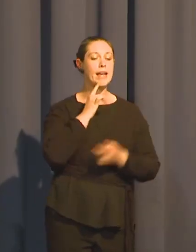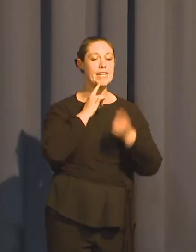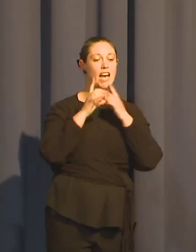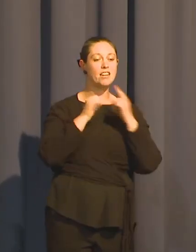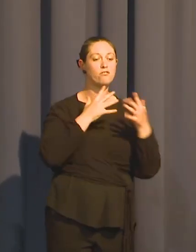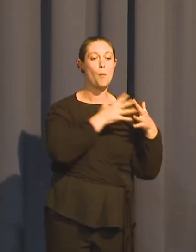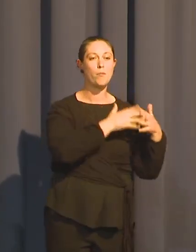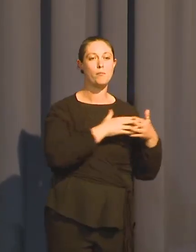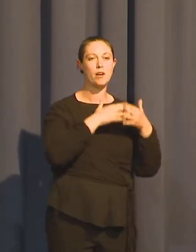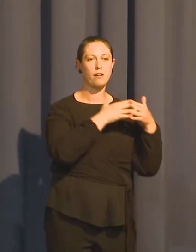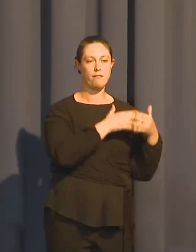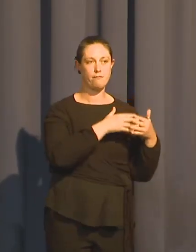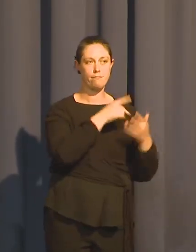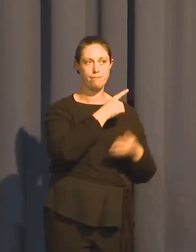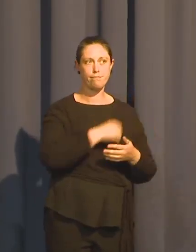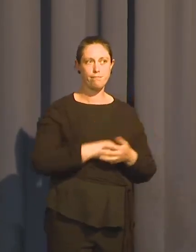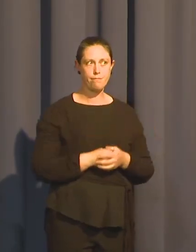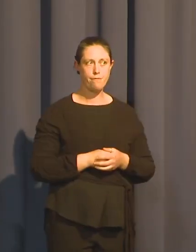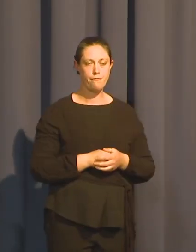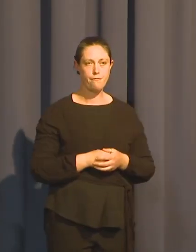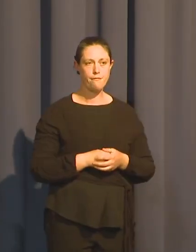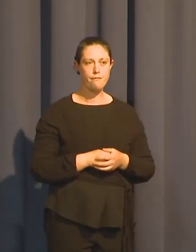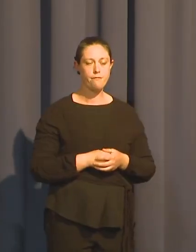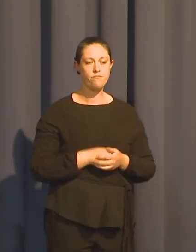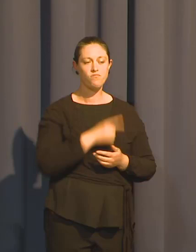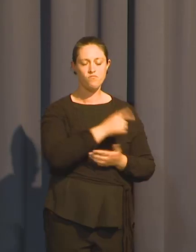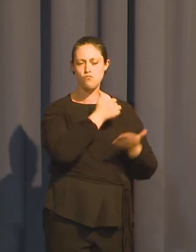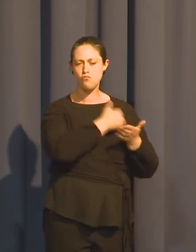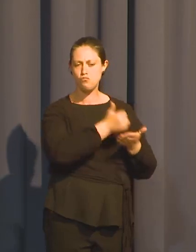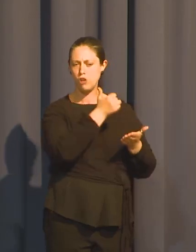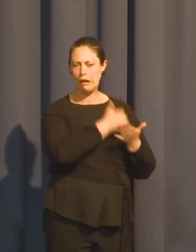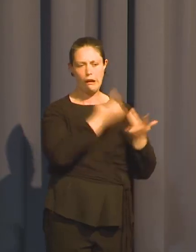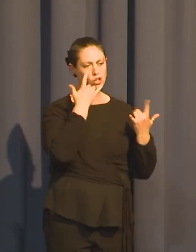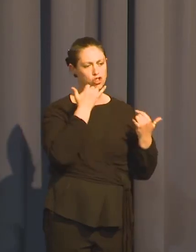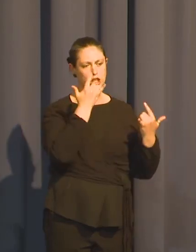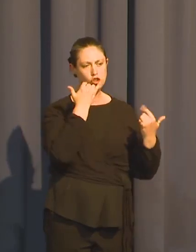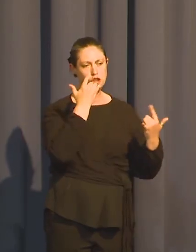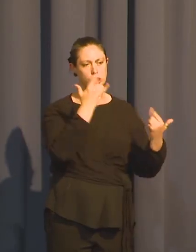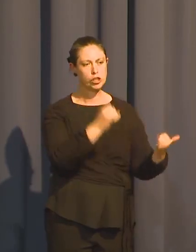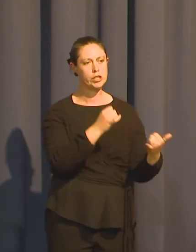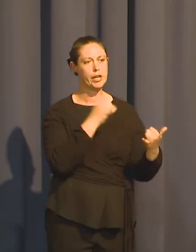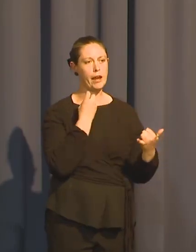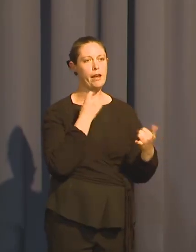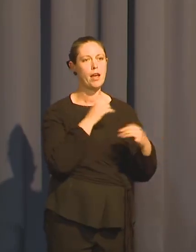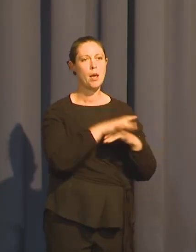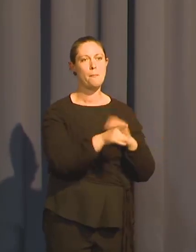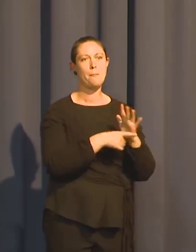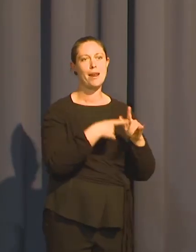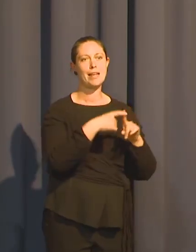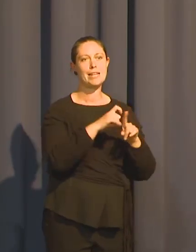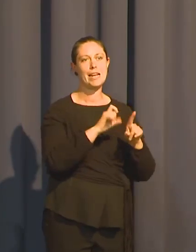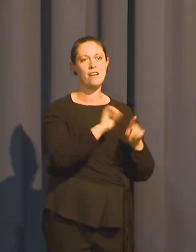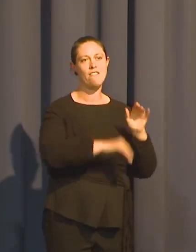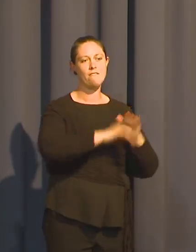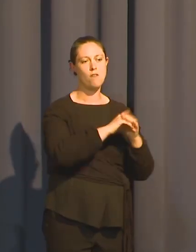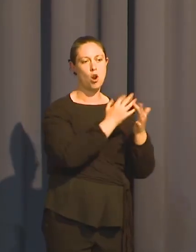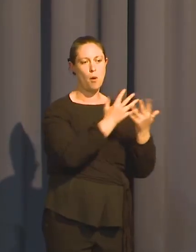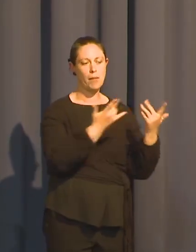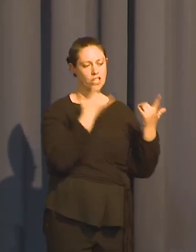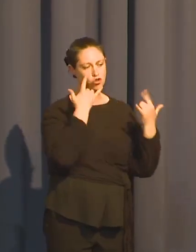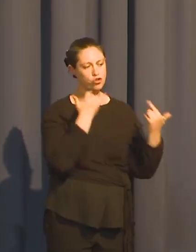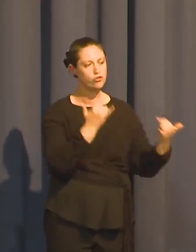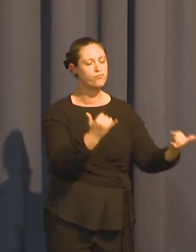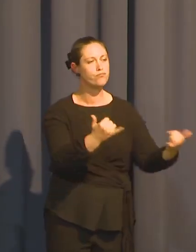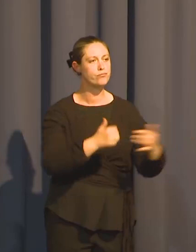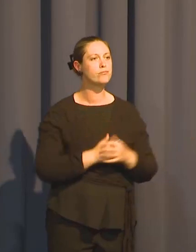the United States, and as I said, they do very regular blood lead level checking across their whole population. This